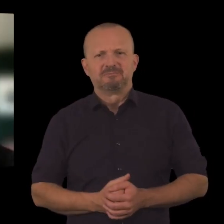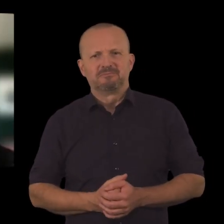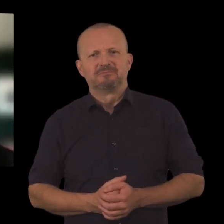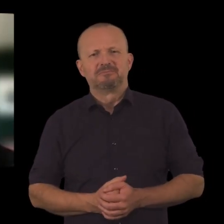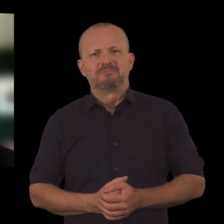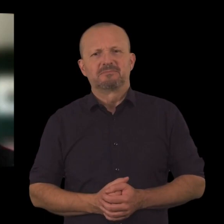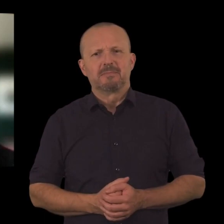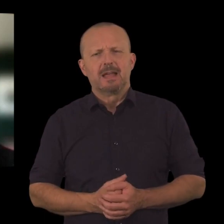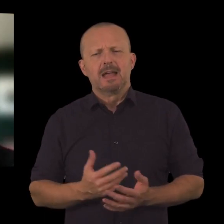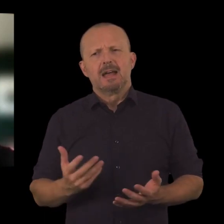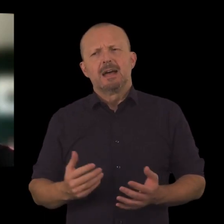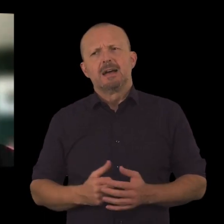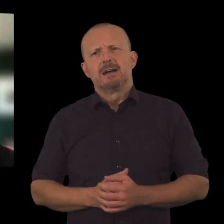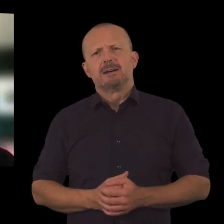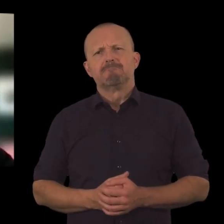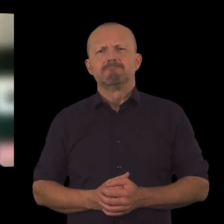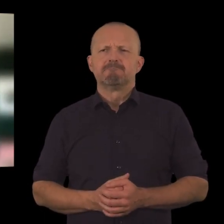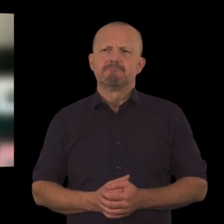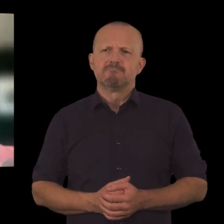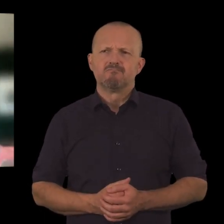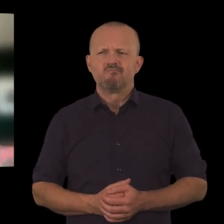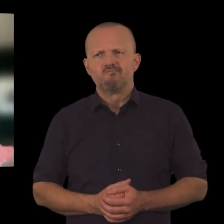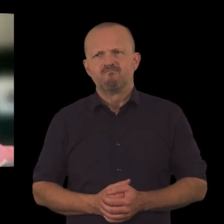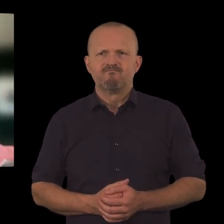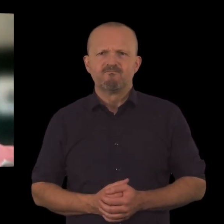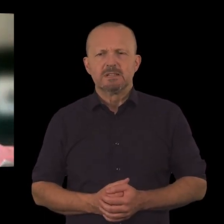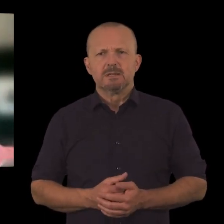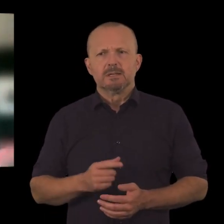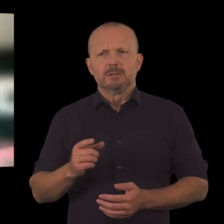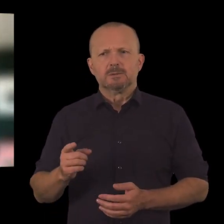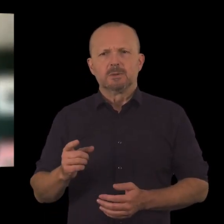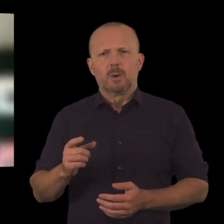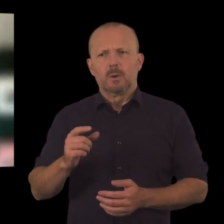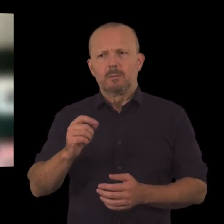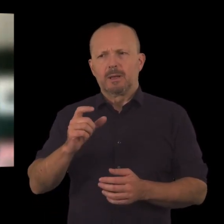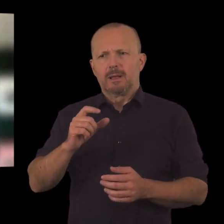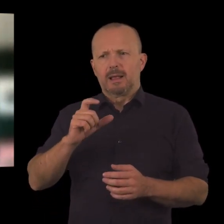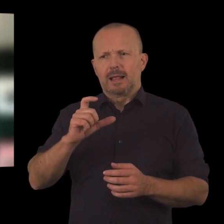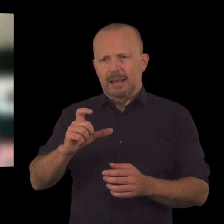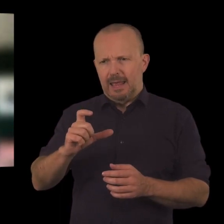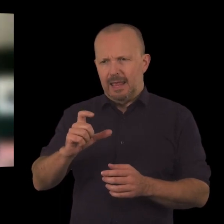Sorry, yes, I was on mute. Sorry, 2 from Claire, thank you.